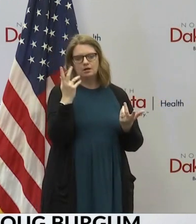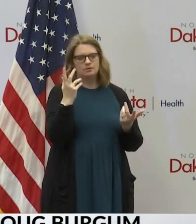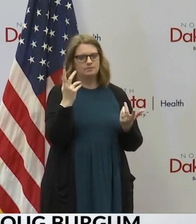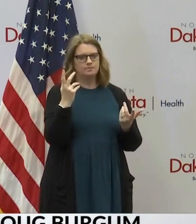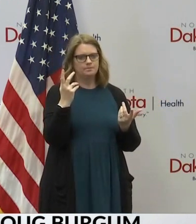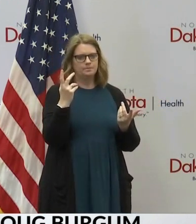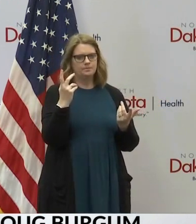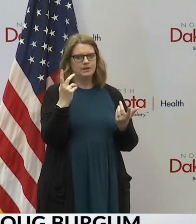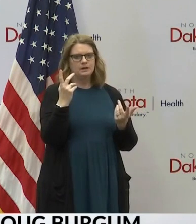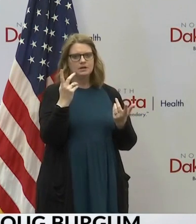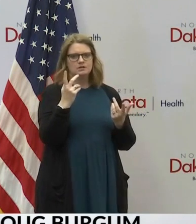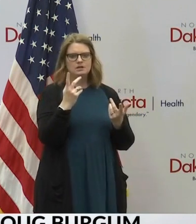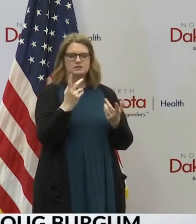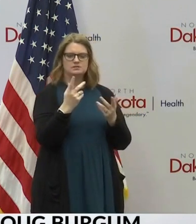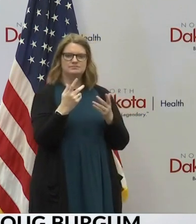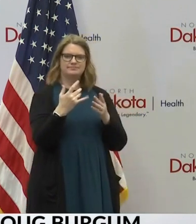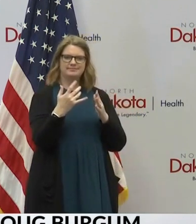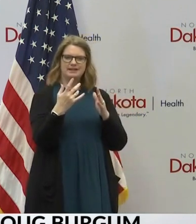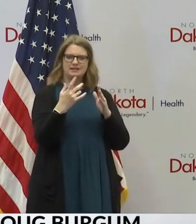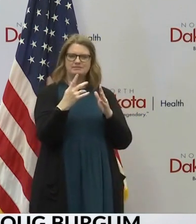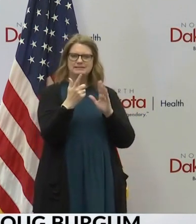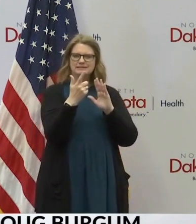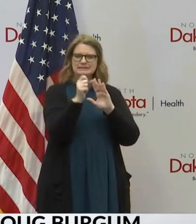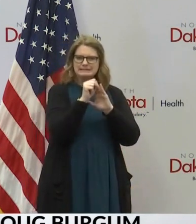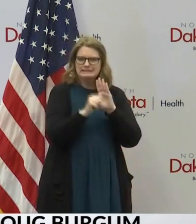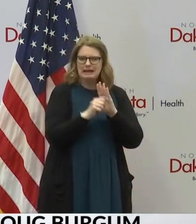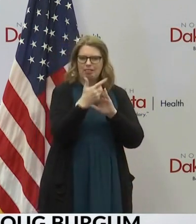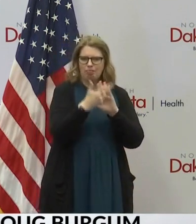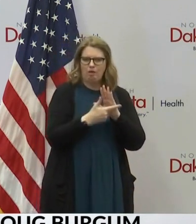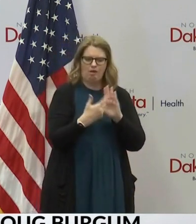some things that were in state law related to that in